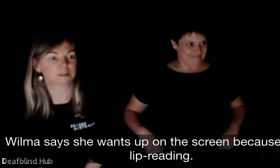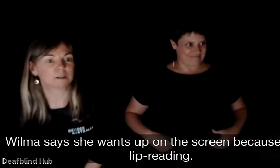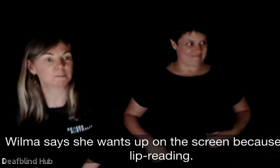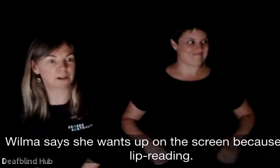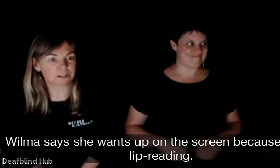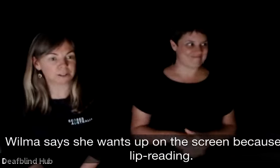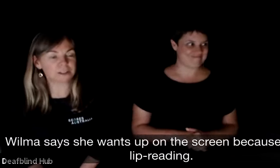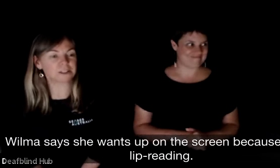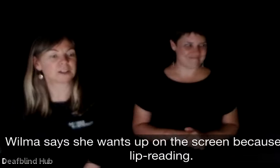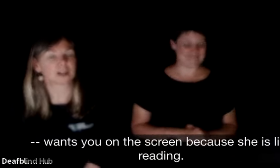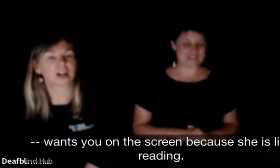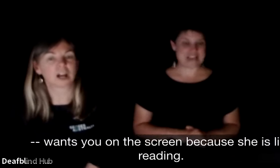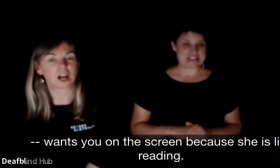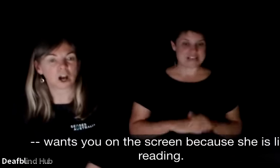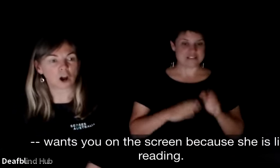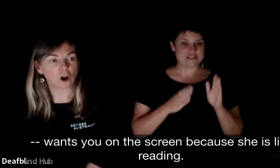It's Meredith.